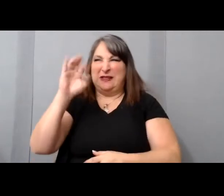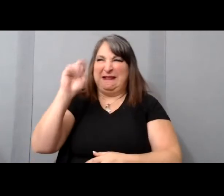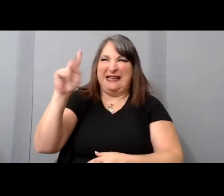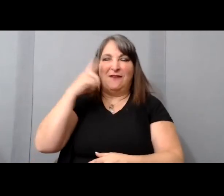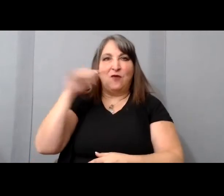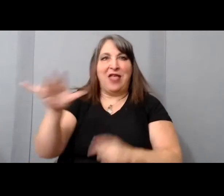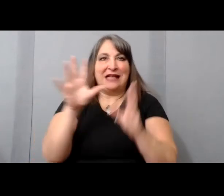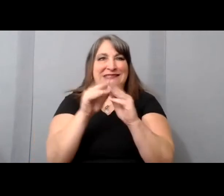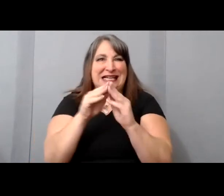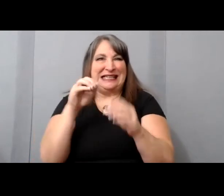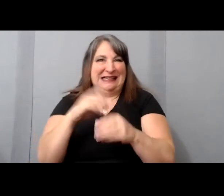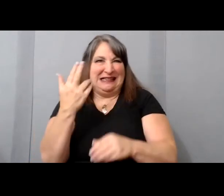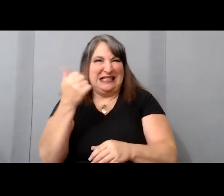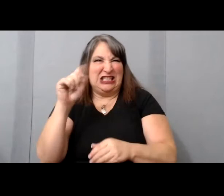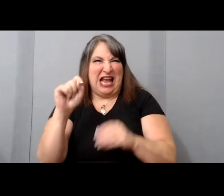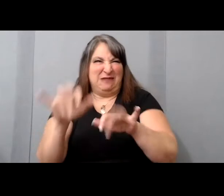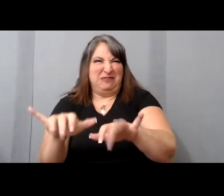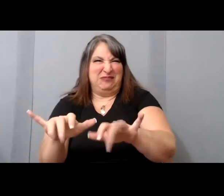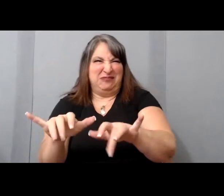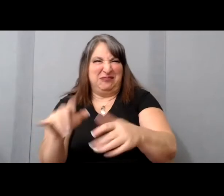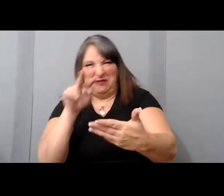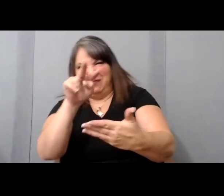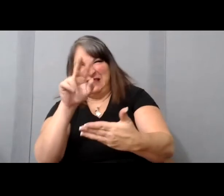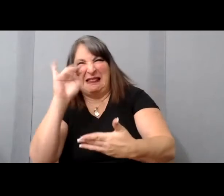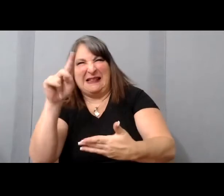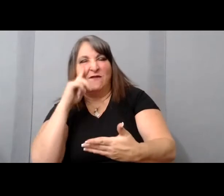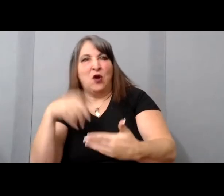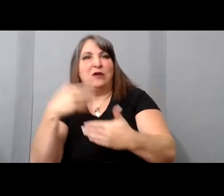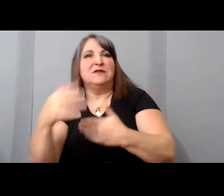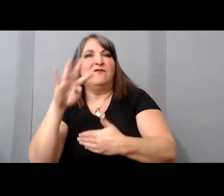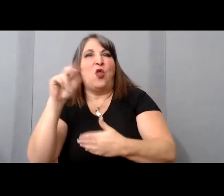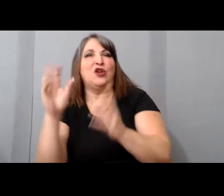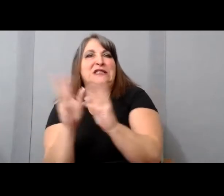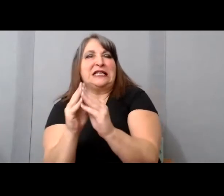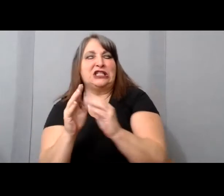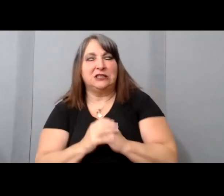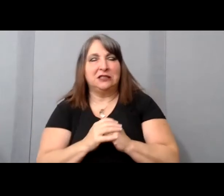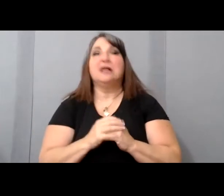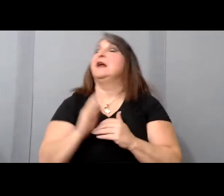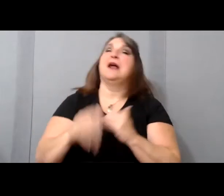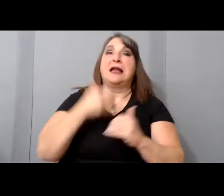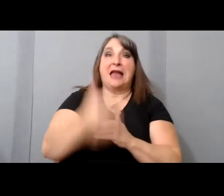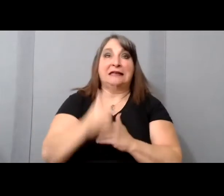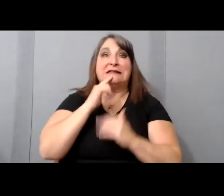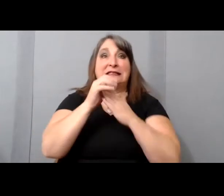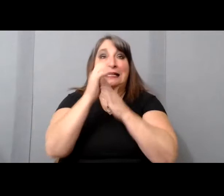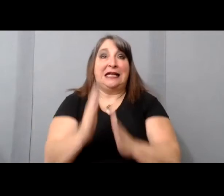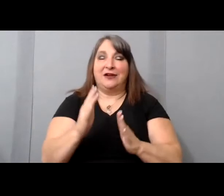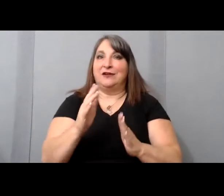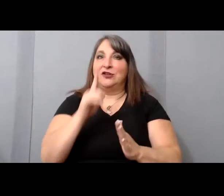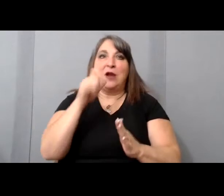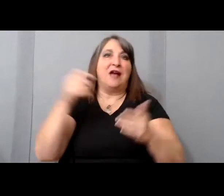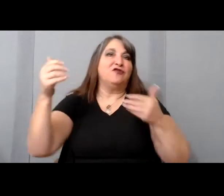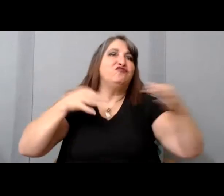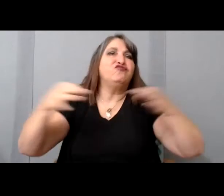in the chat as well. So next up is a leader that really needs no introduction